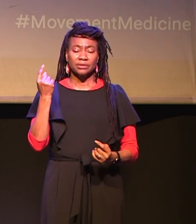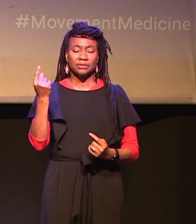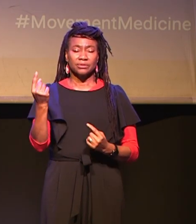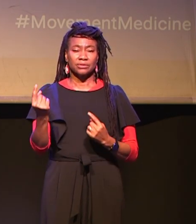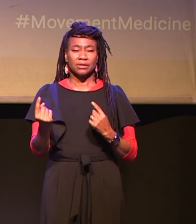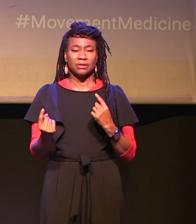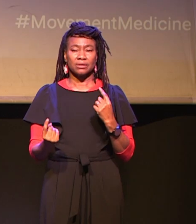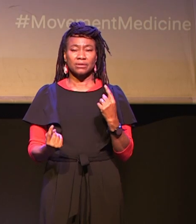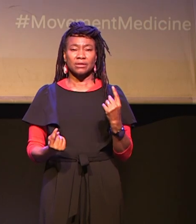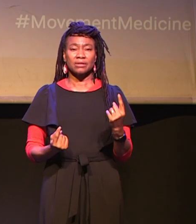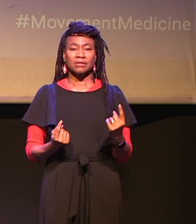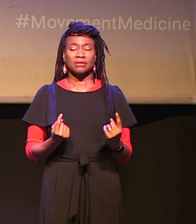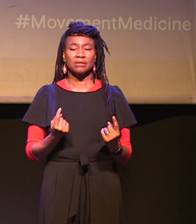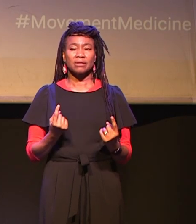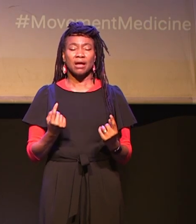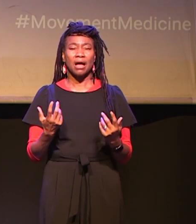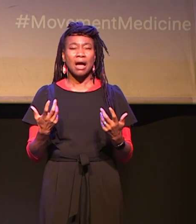How does your body do withness?